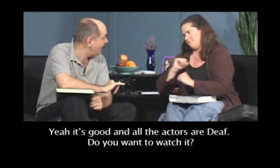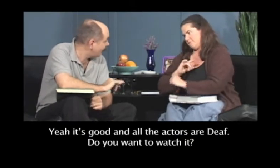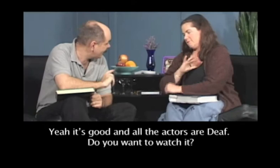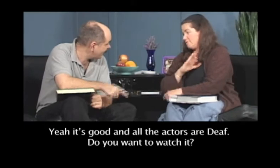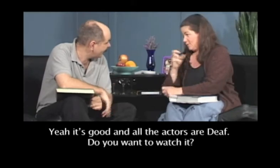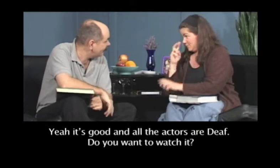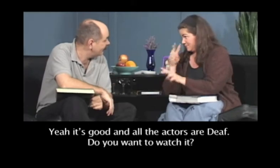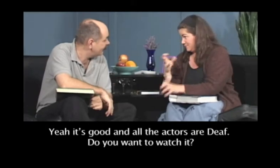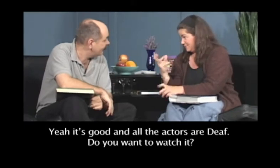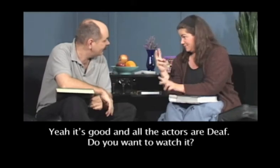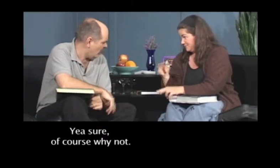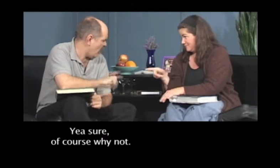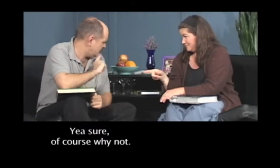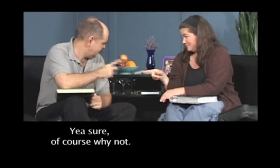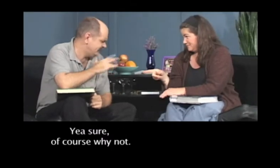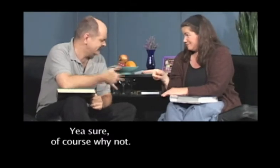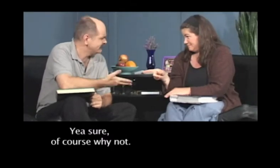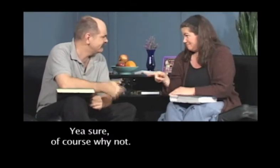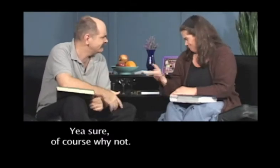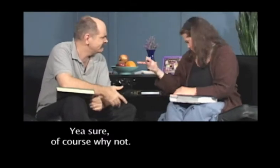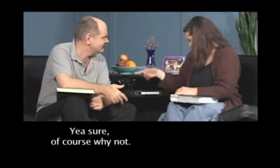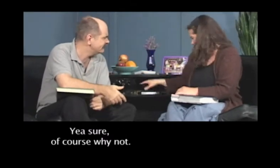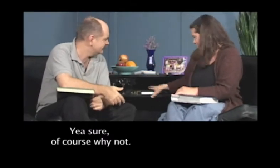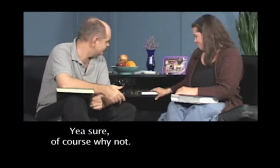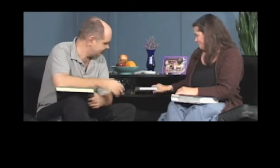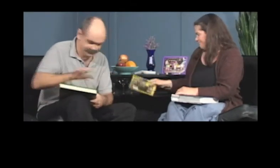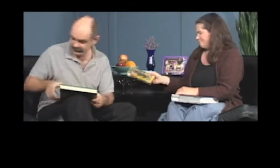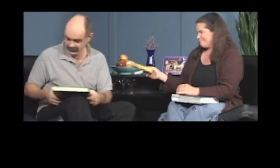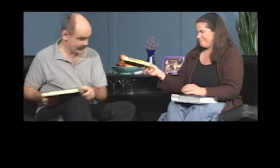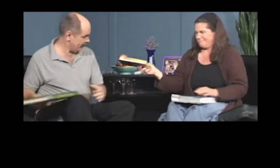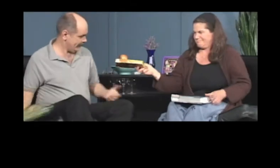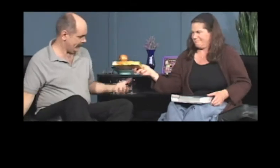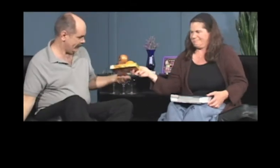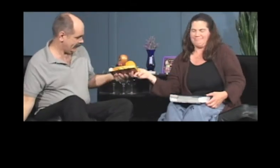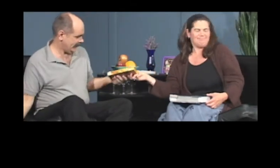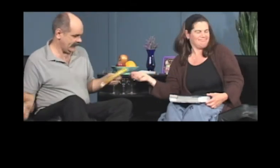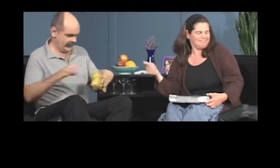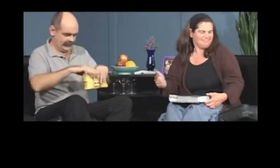the actors are deaf. Do you want to watch it? Yeah, sure, of course. Why not?